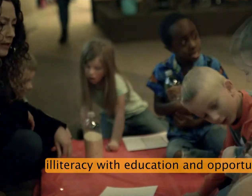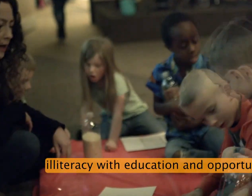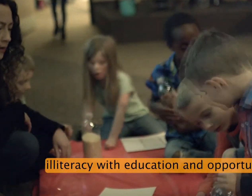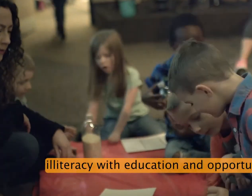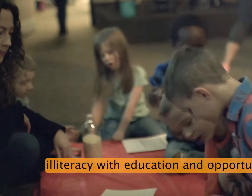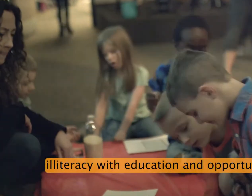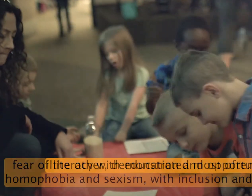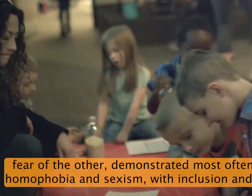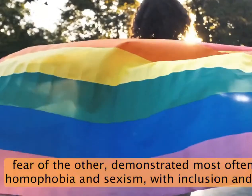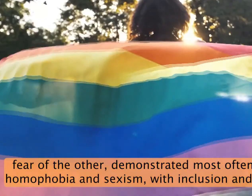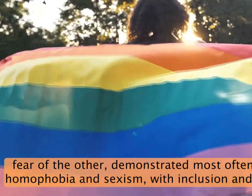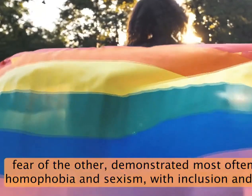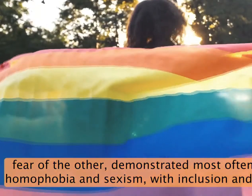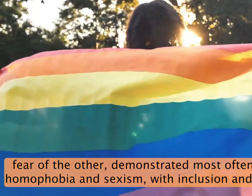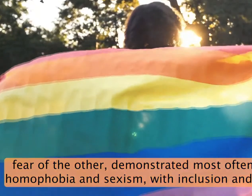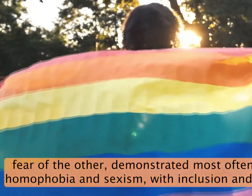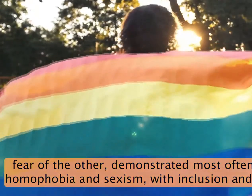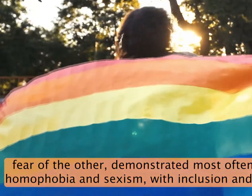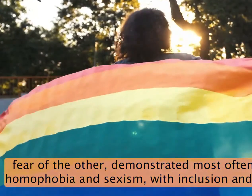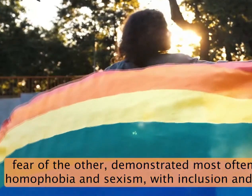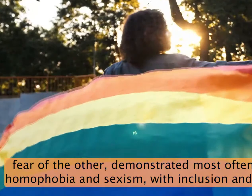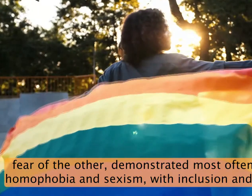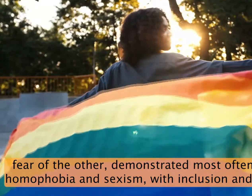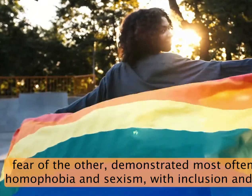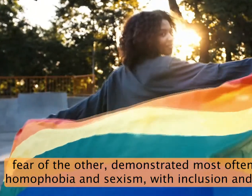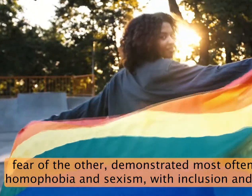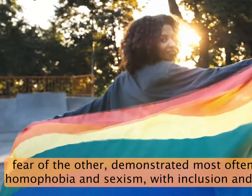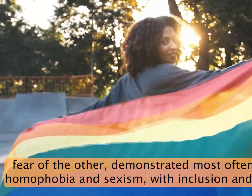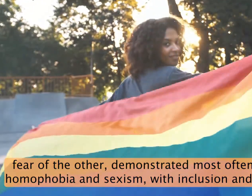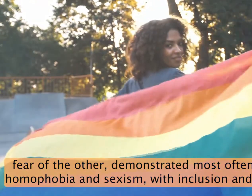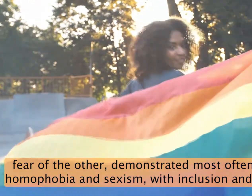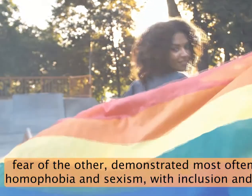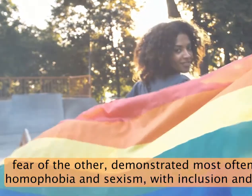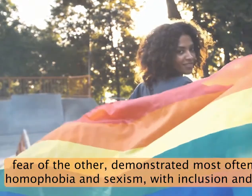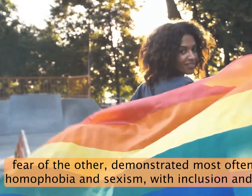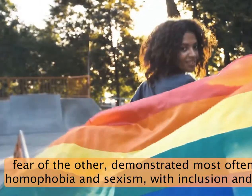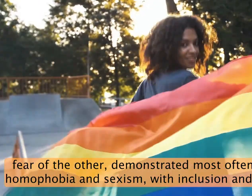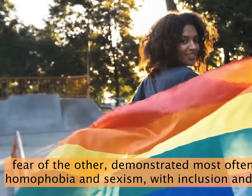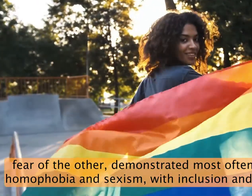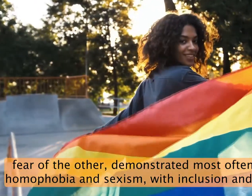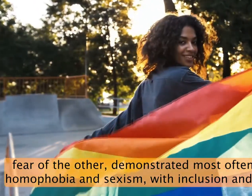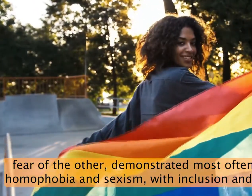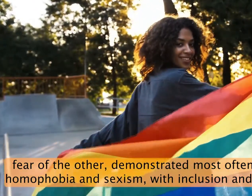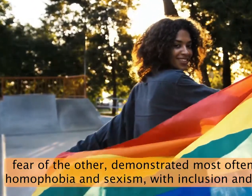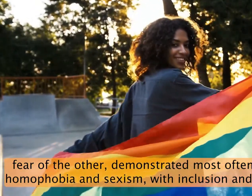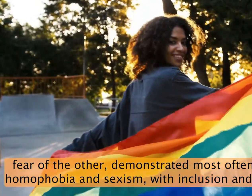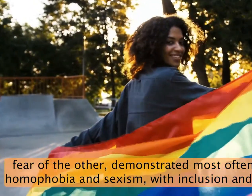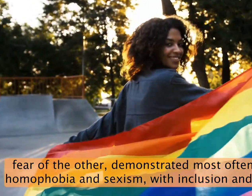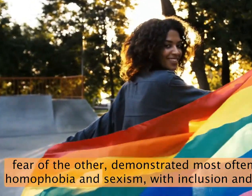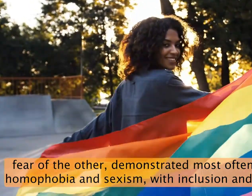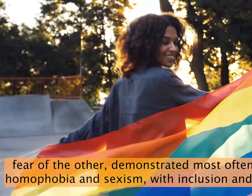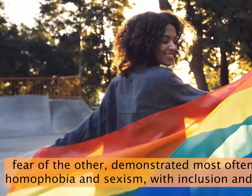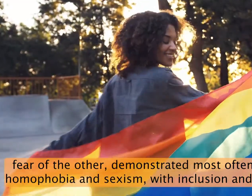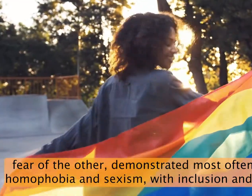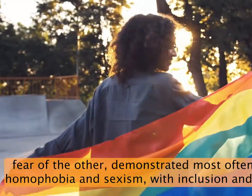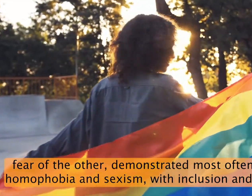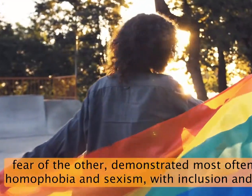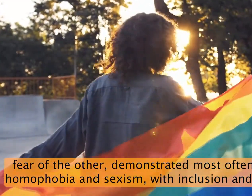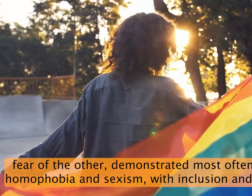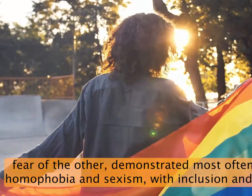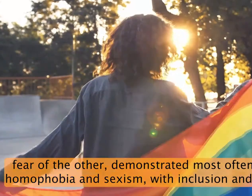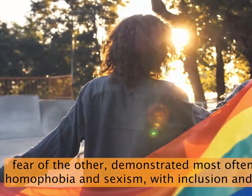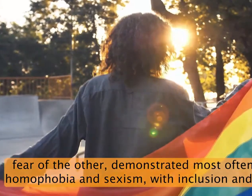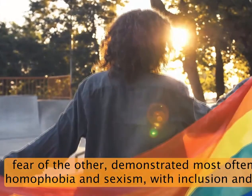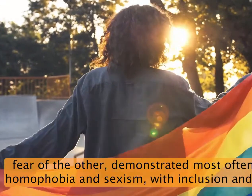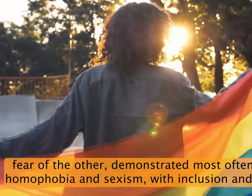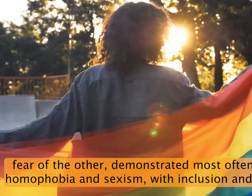and opportunity, Fear of the other, demonstrated most often as racism, homophobia, and sexism, with